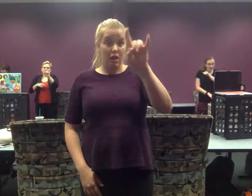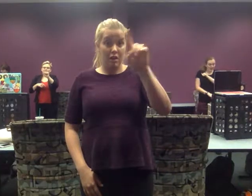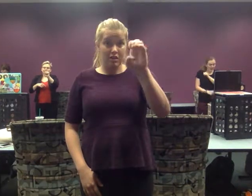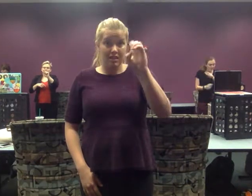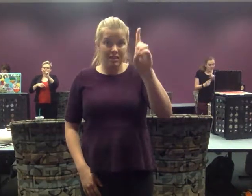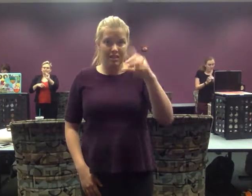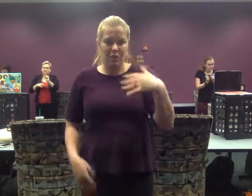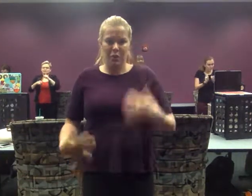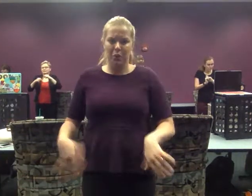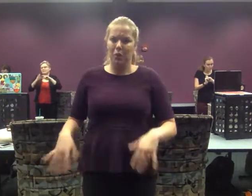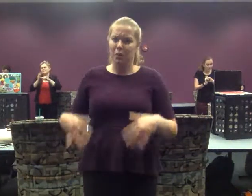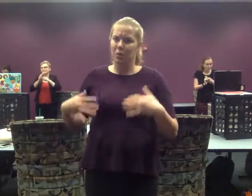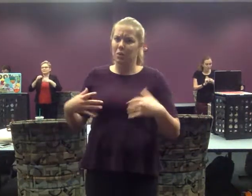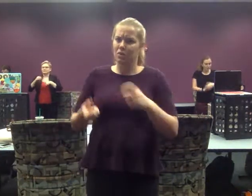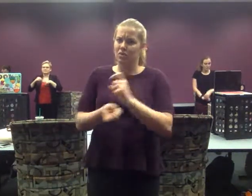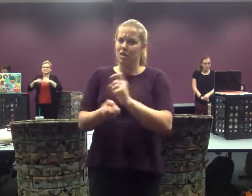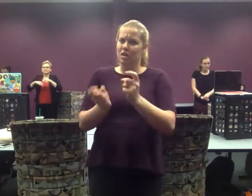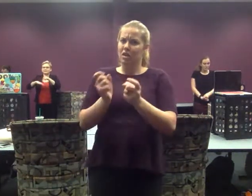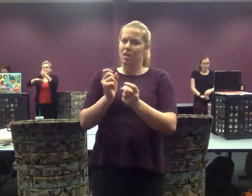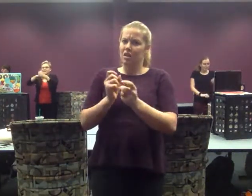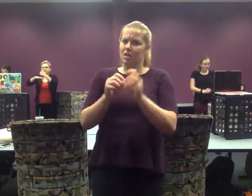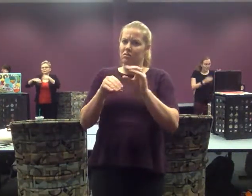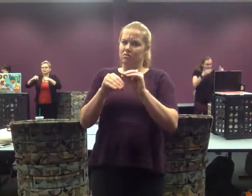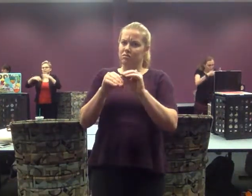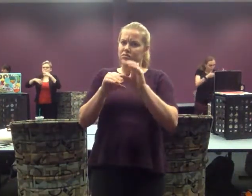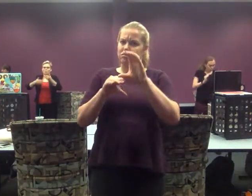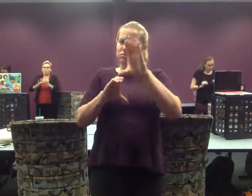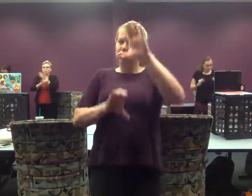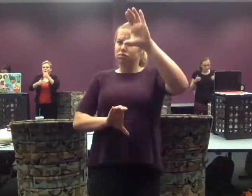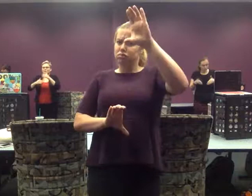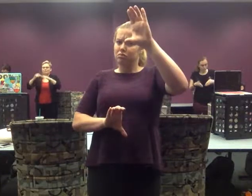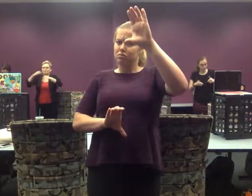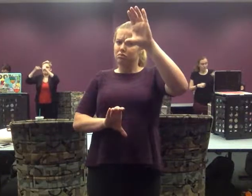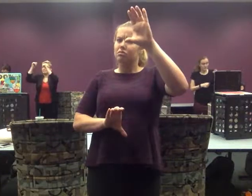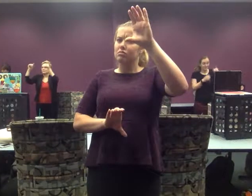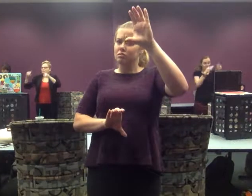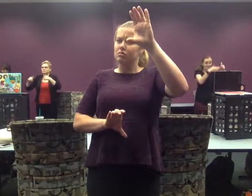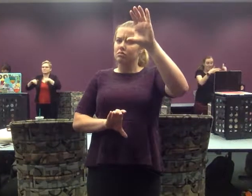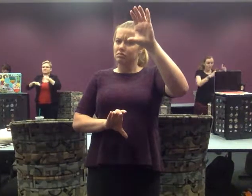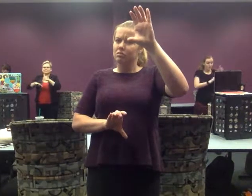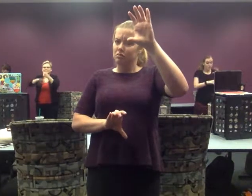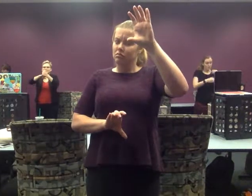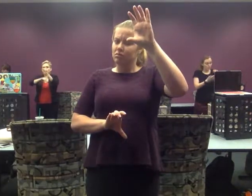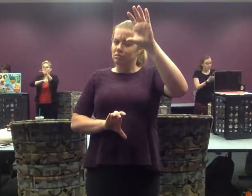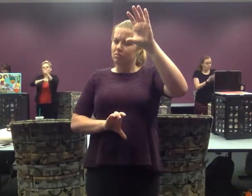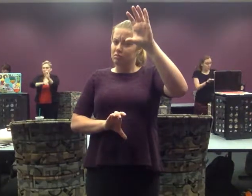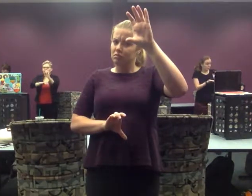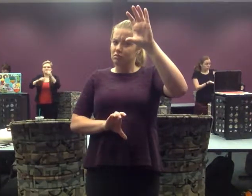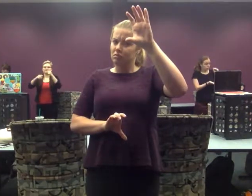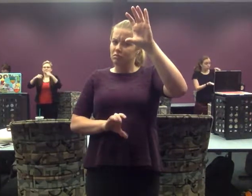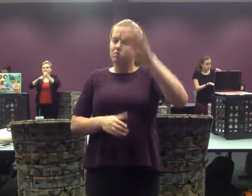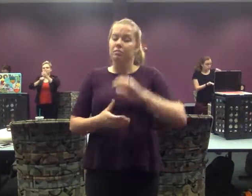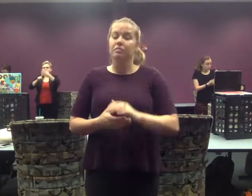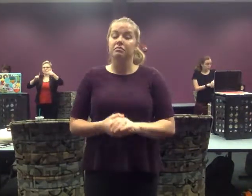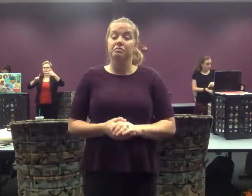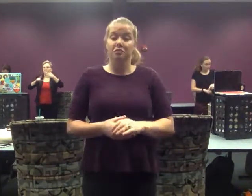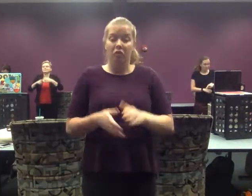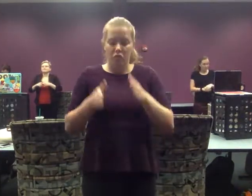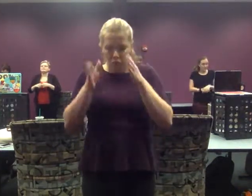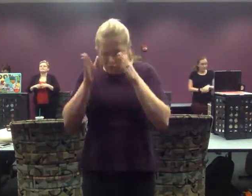industries began to concentrate wealth at the top. Far more than just landed aristocracy, we now had